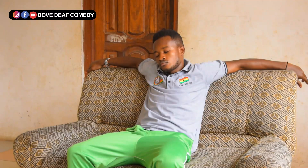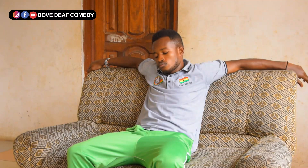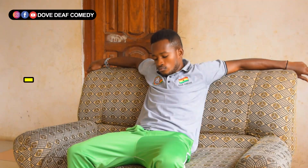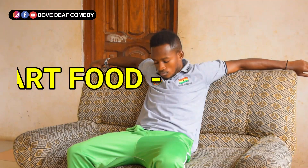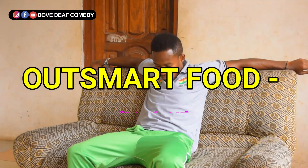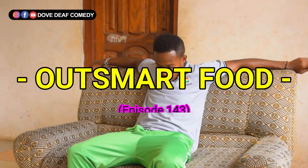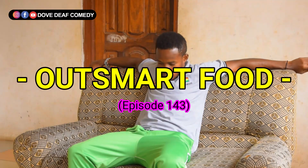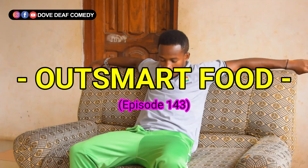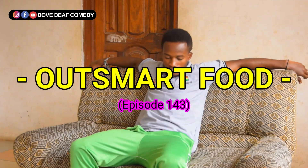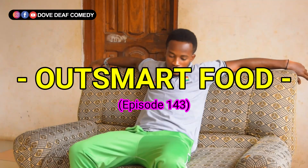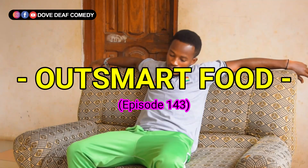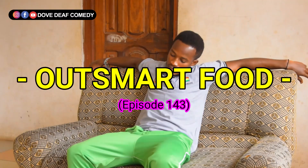Outsmart Food, Episode